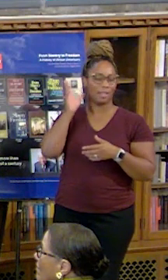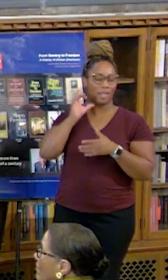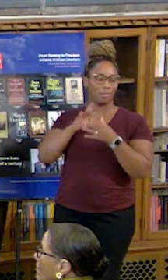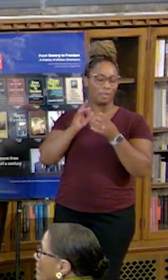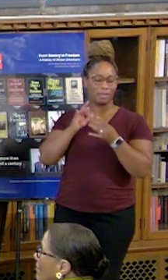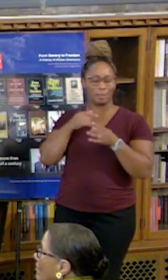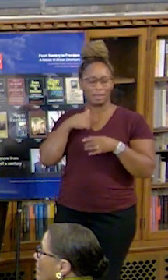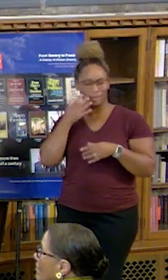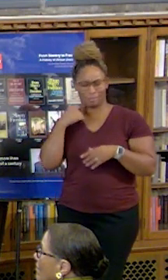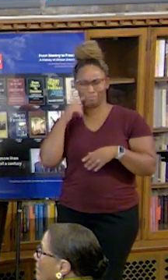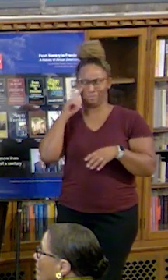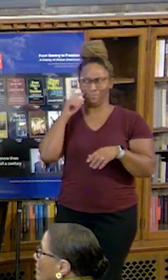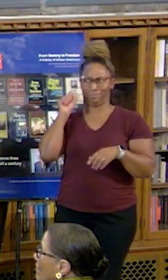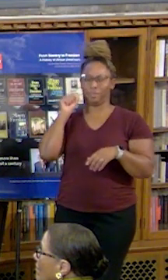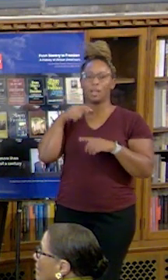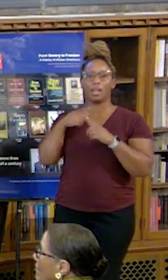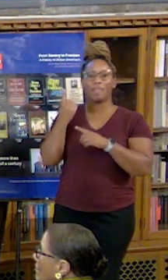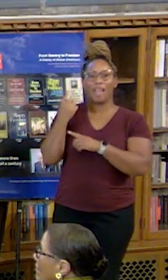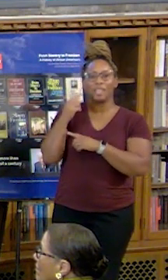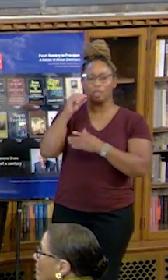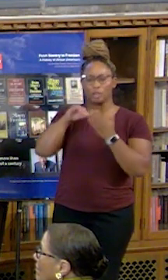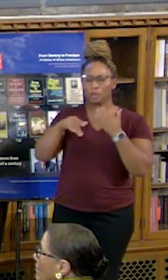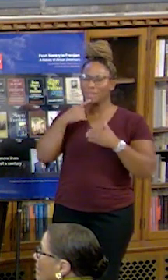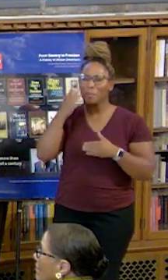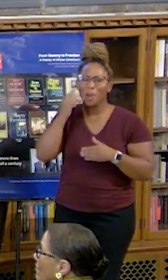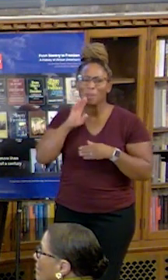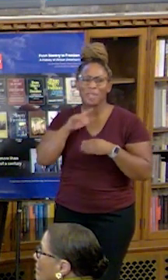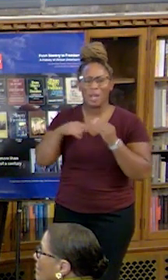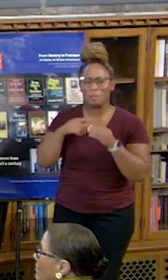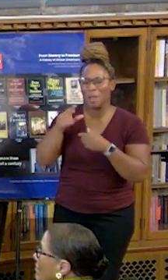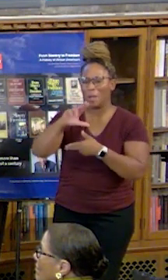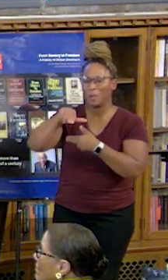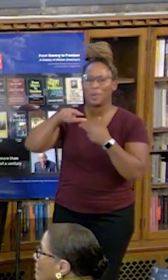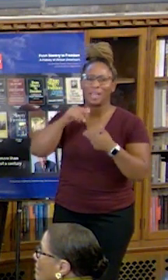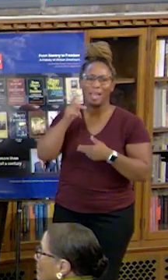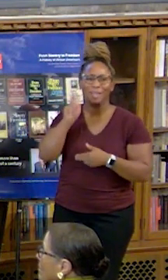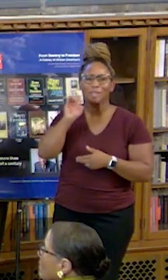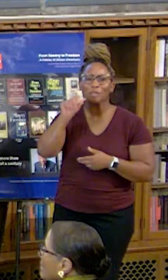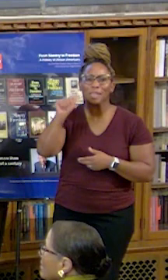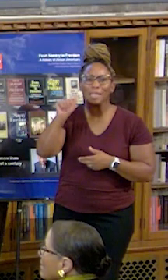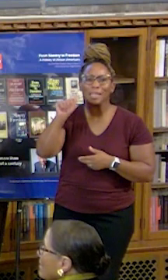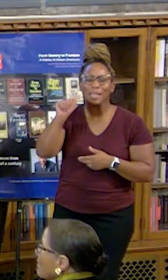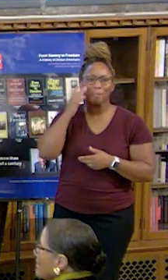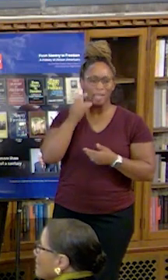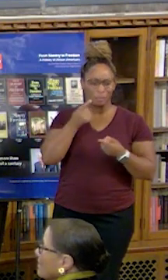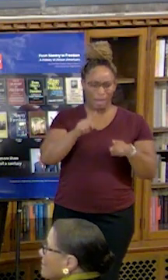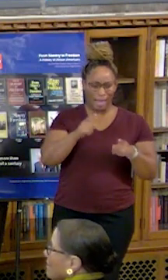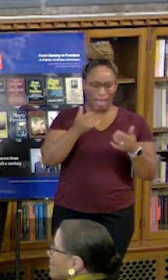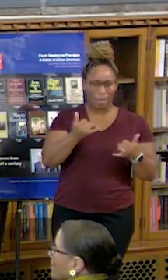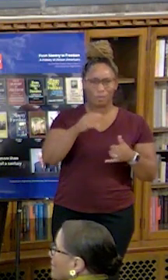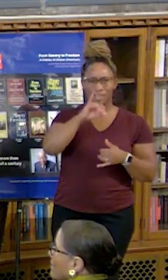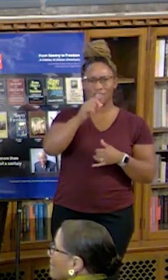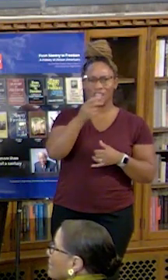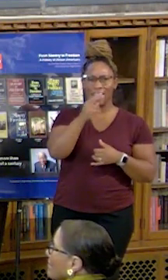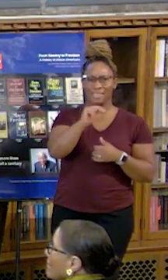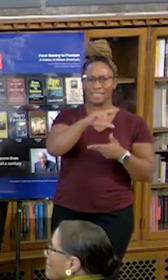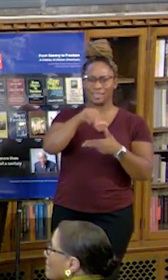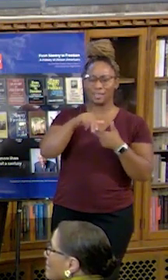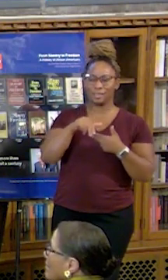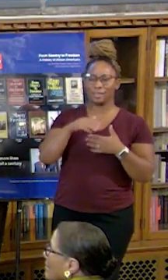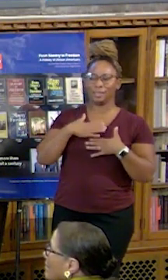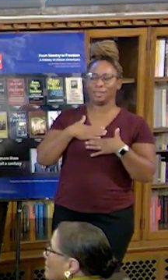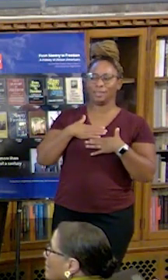the student who asked me last year why are we talking about Hurricane Katrina when Jackson is happening right now and I was like